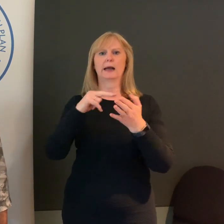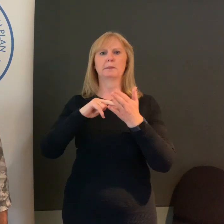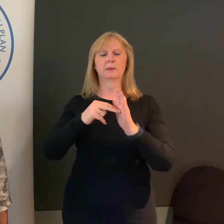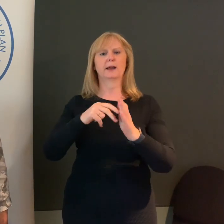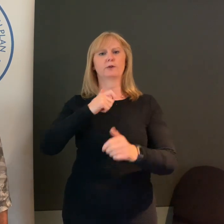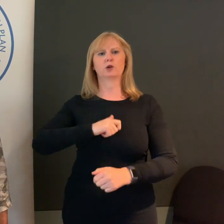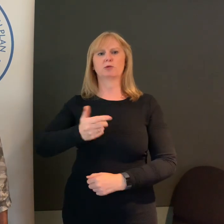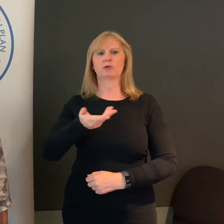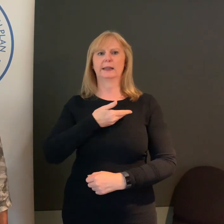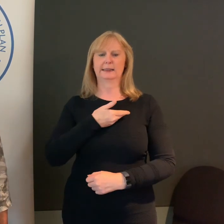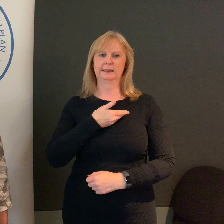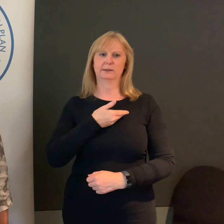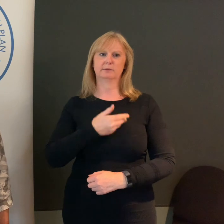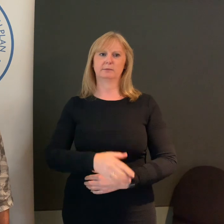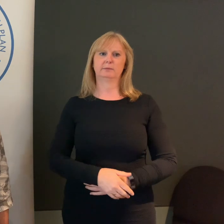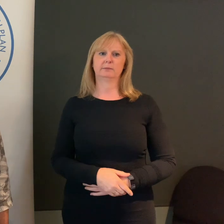Rights.